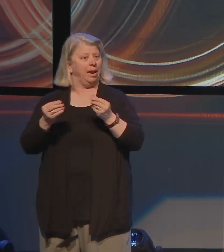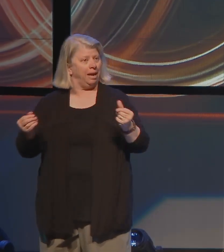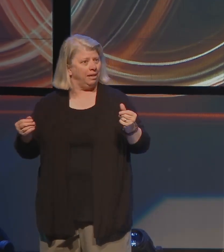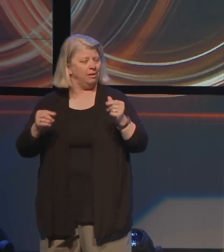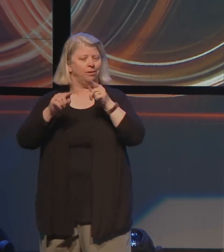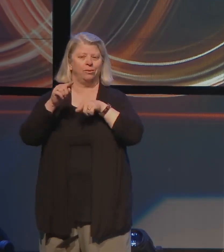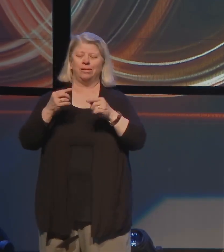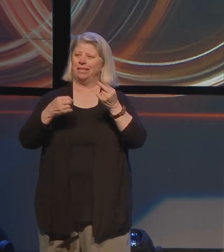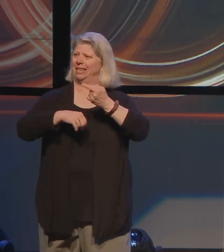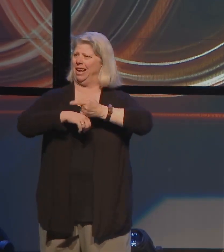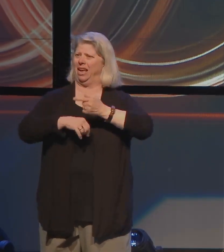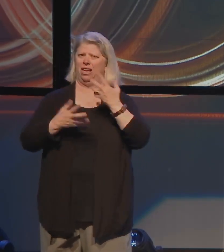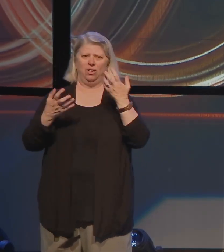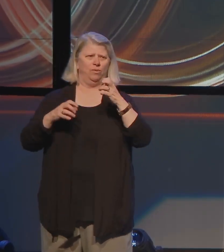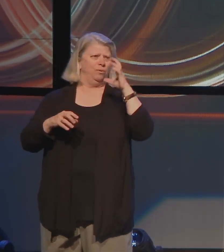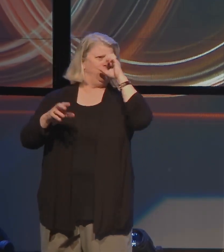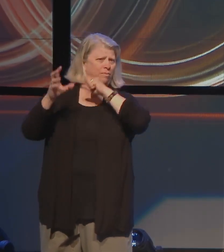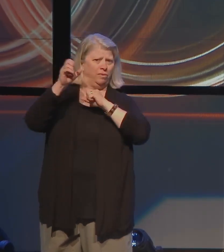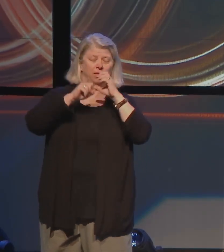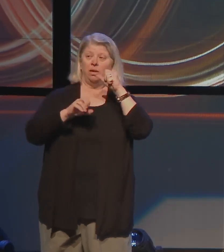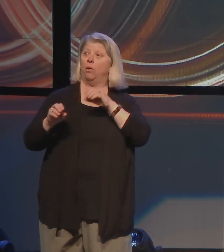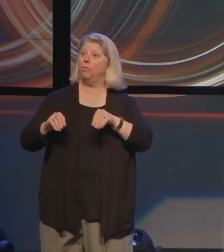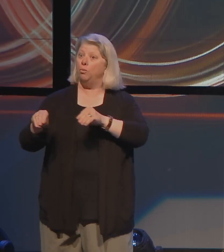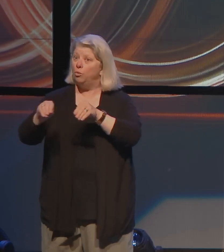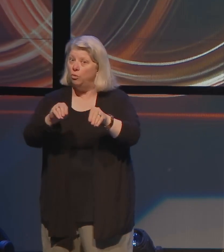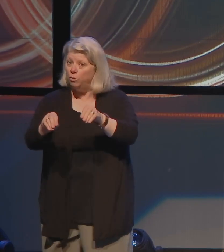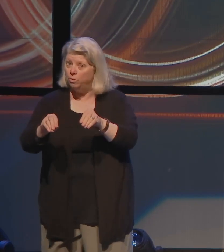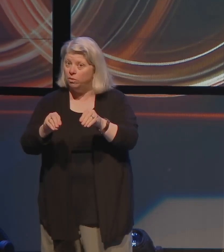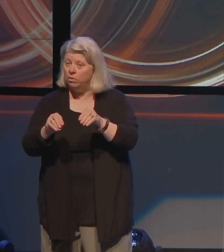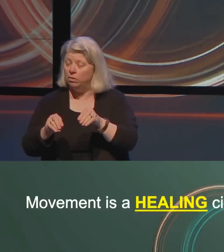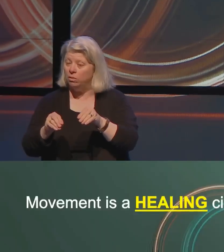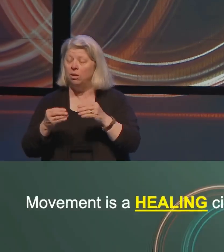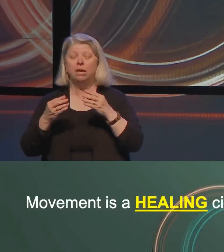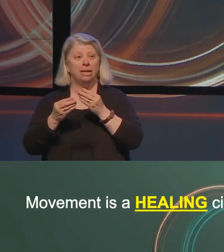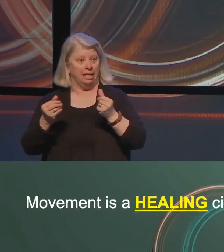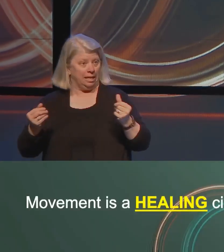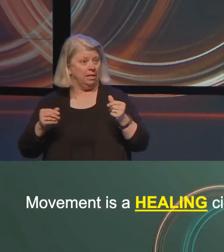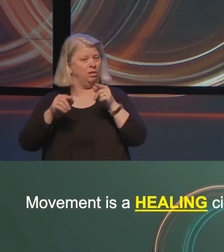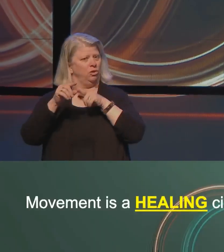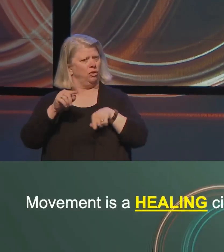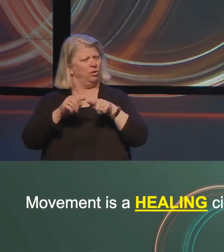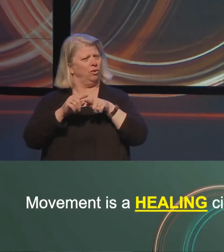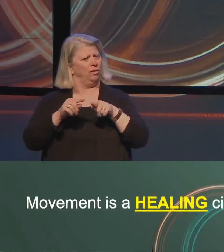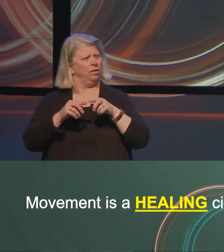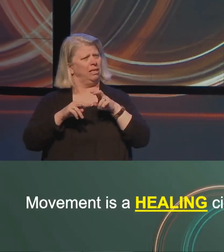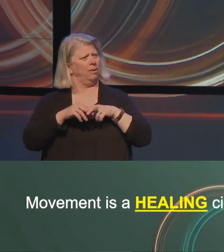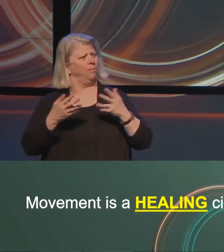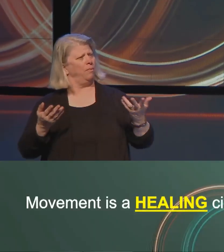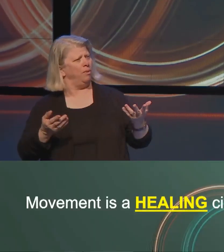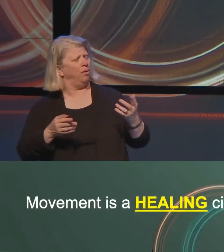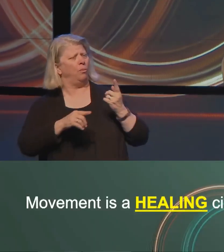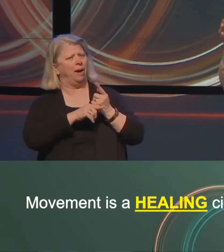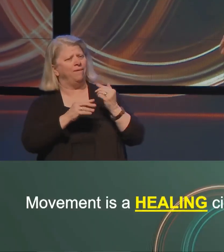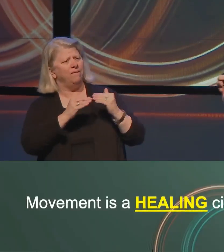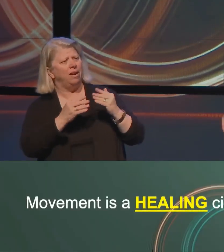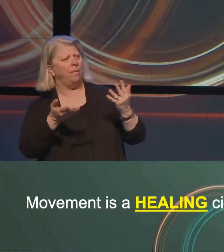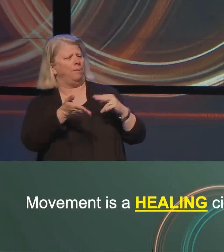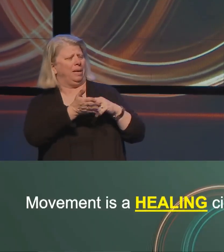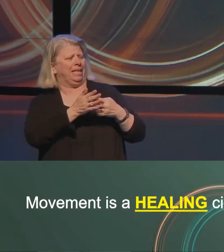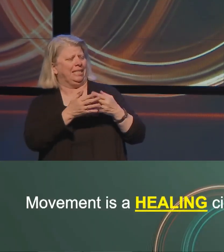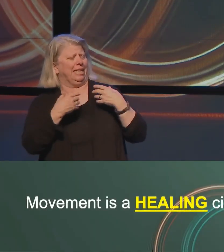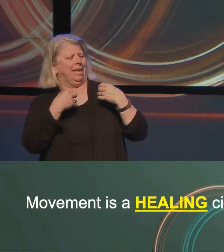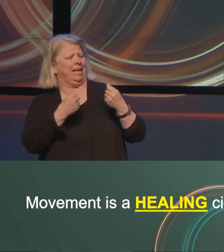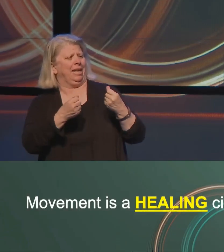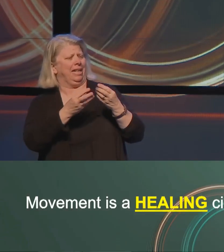So today, what I don't want us to miss is that movement is a healing circle. Now you're sitting here going, well, okay, that's fair, but what is a healing